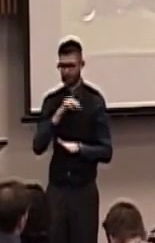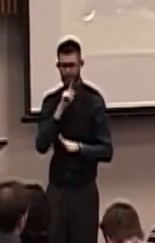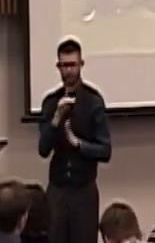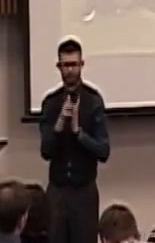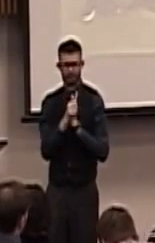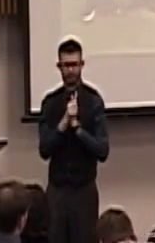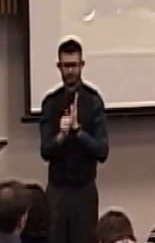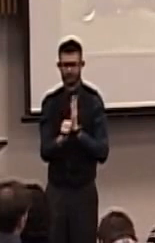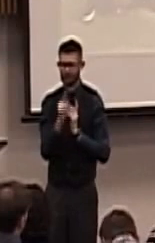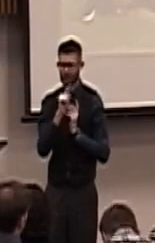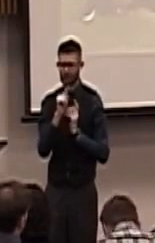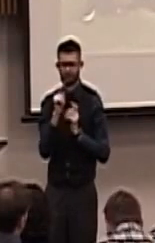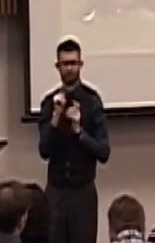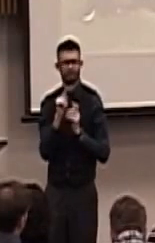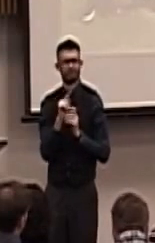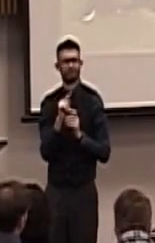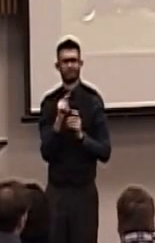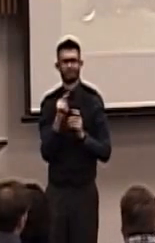beautiful people.